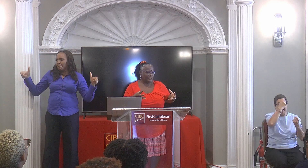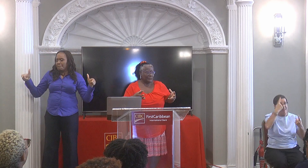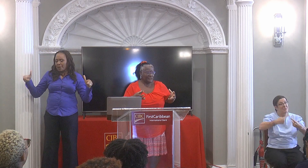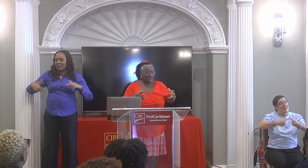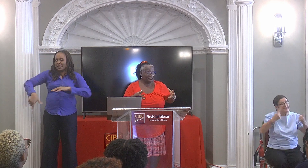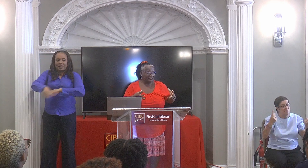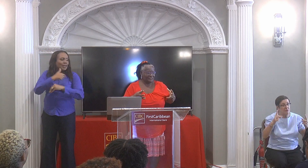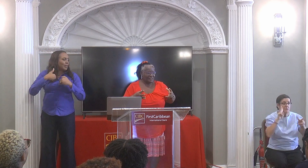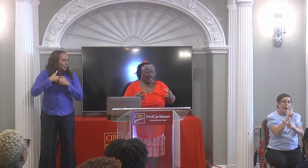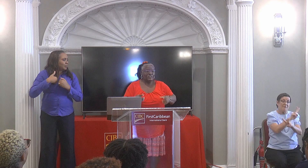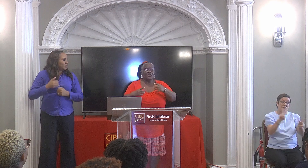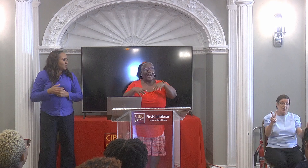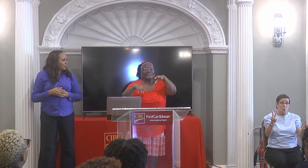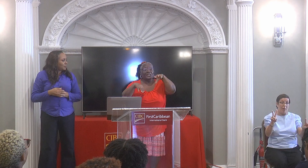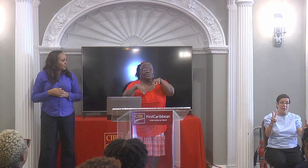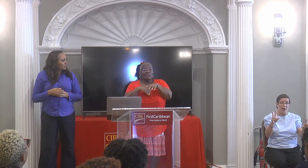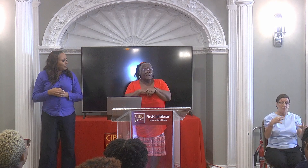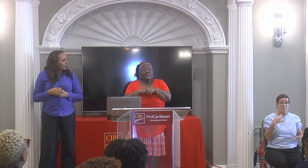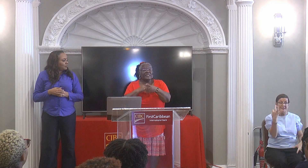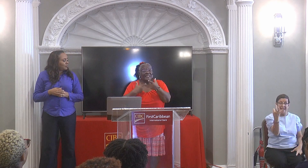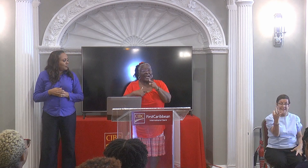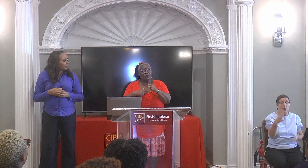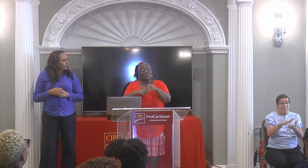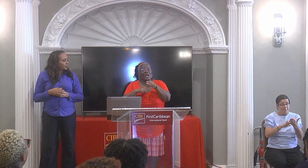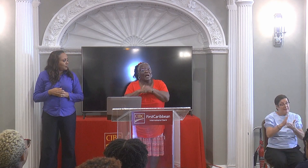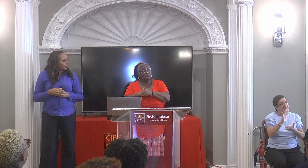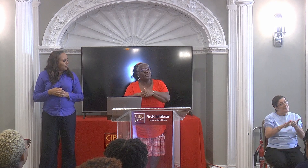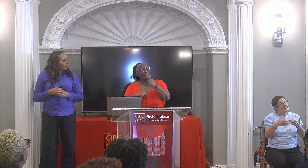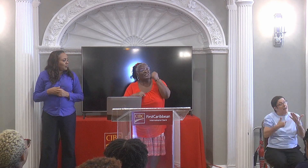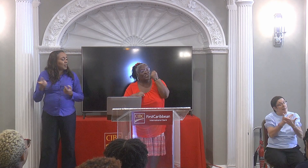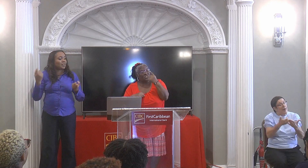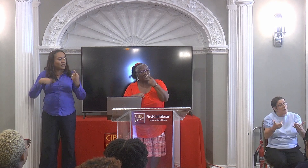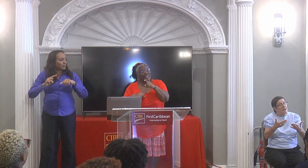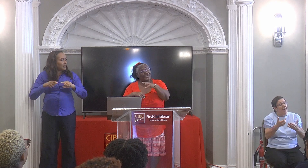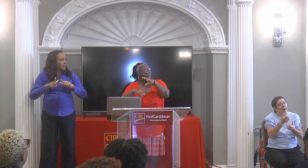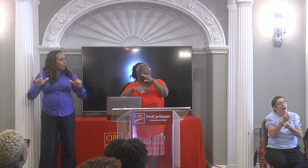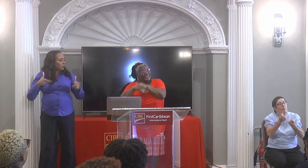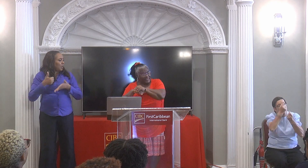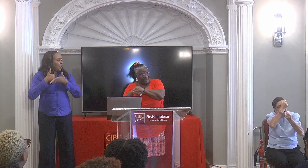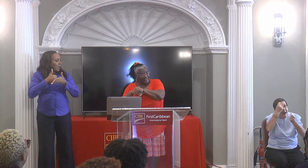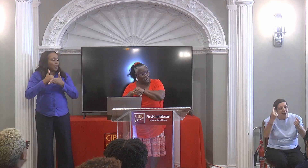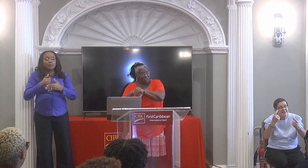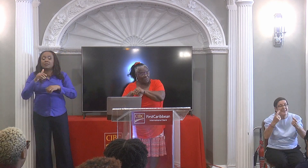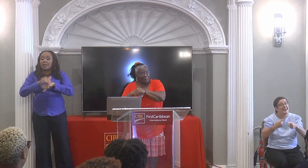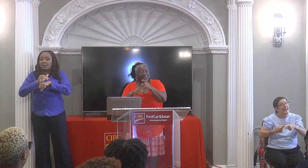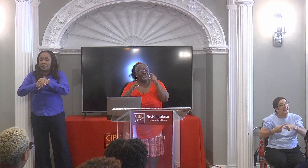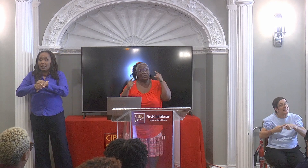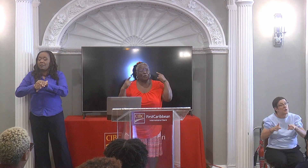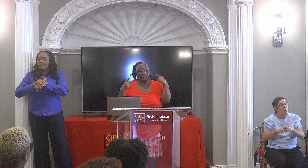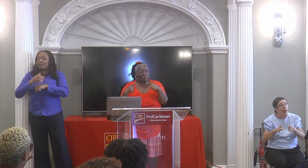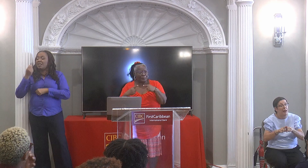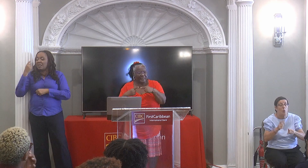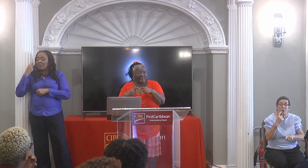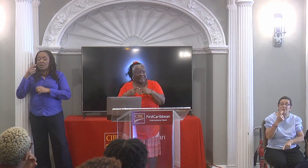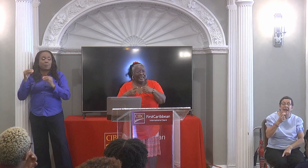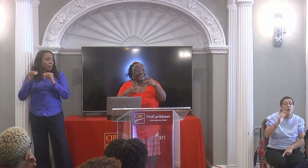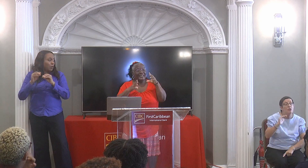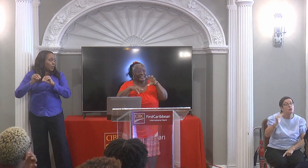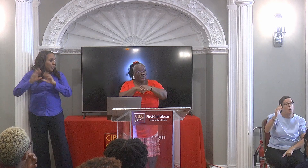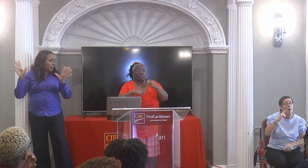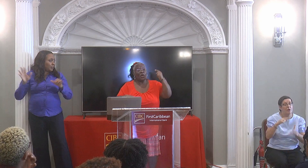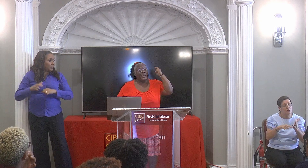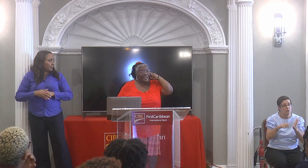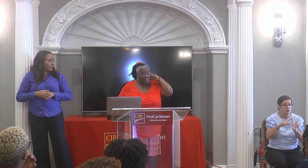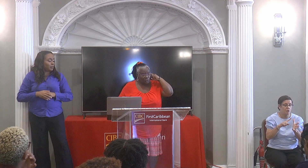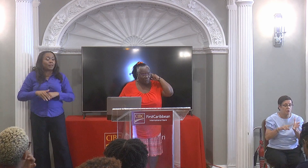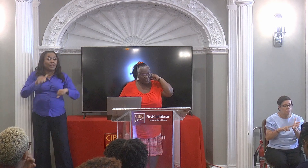land animal. So that sign language helps to understand even English. Because I want to repeat, in